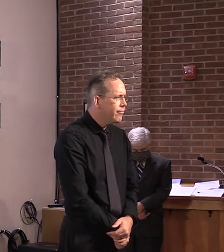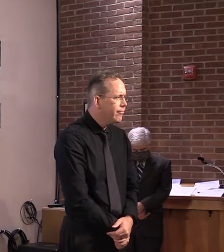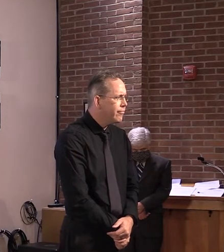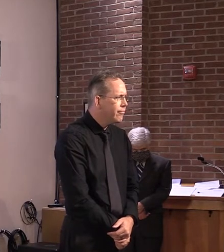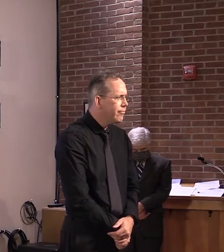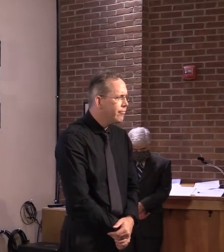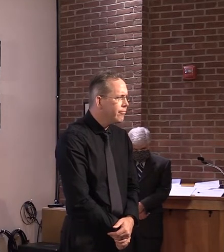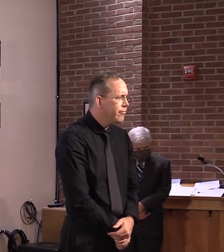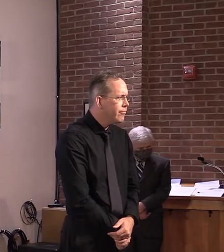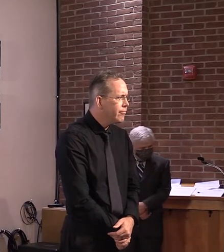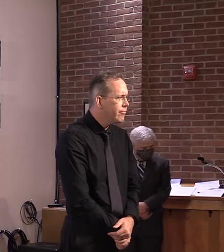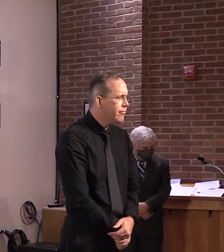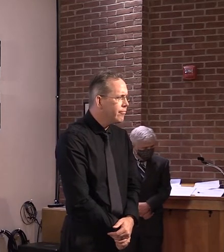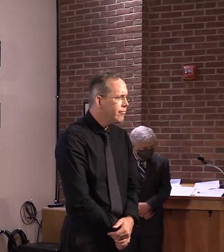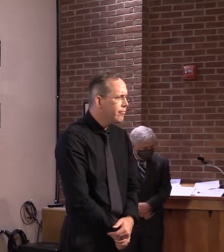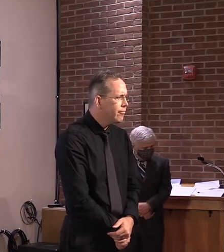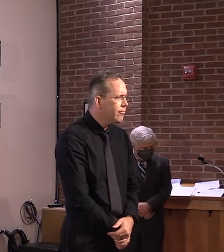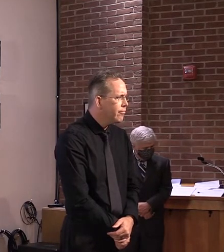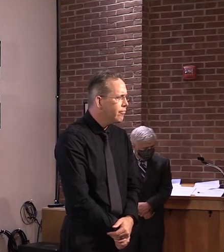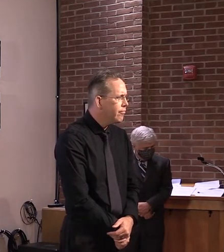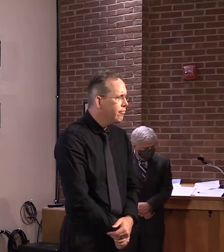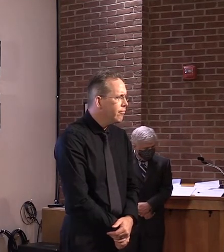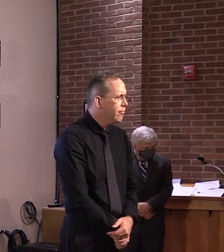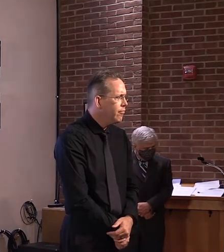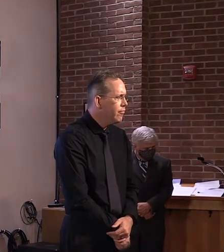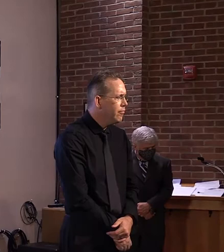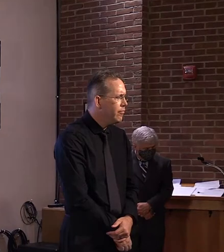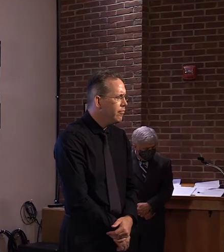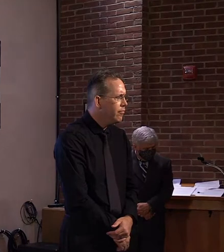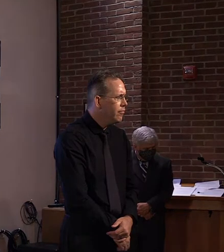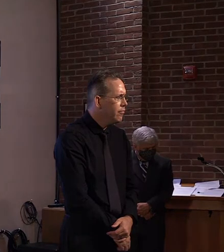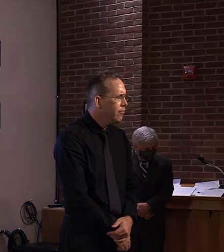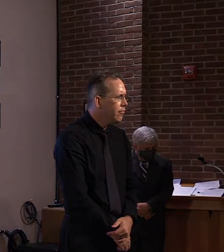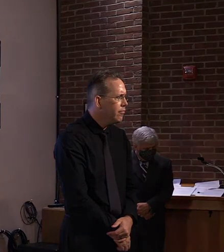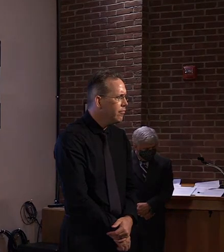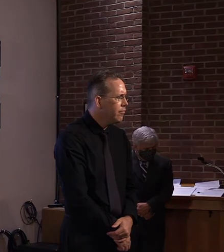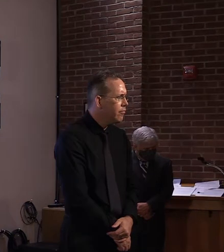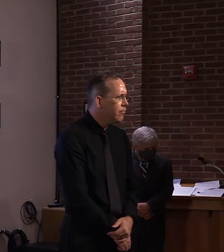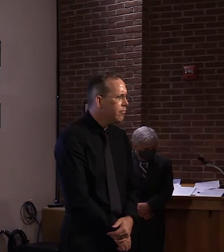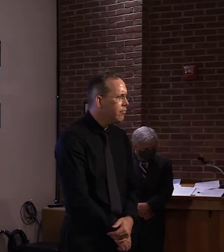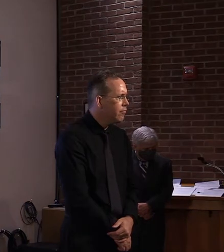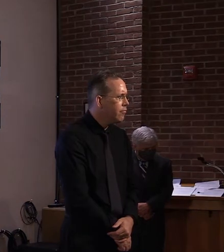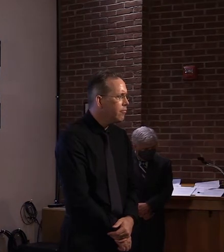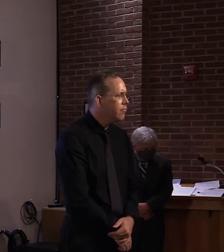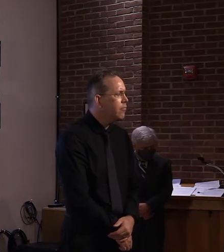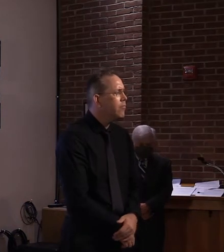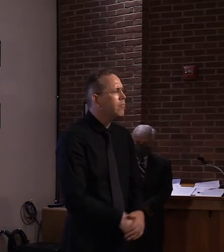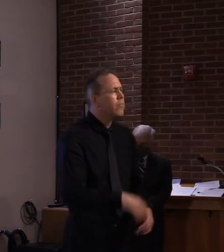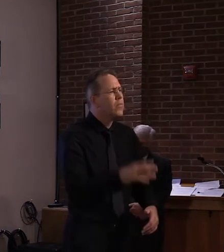few months, or whether it has it generally stayed or hovered around the same area?